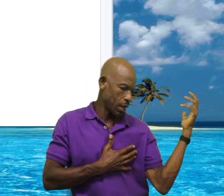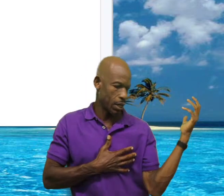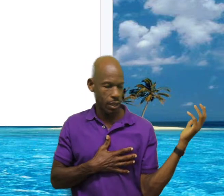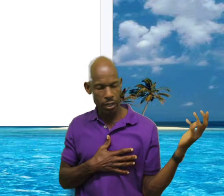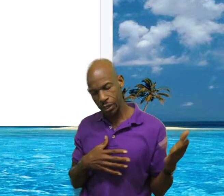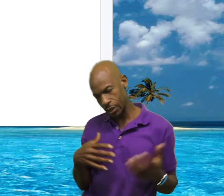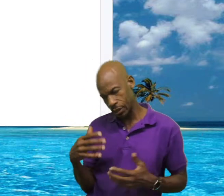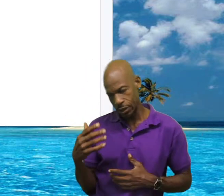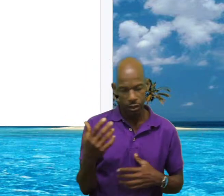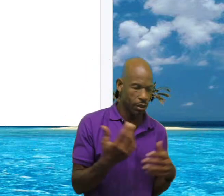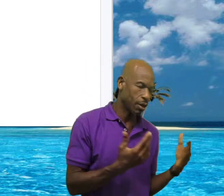jump,